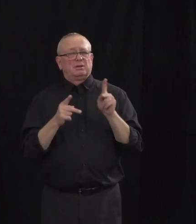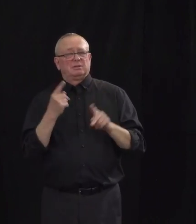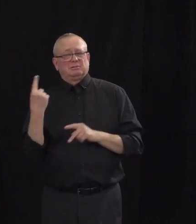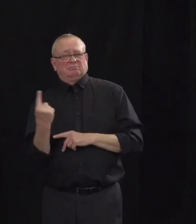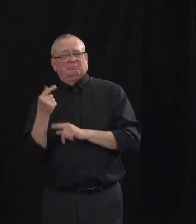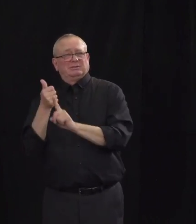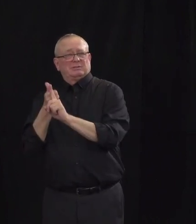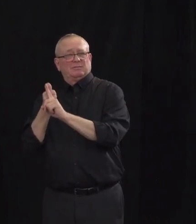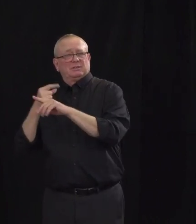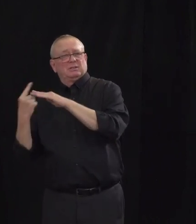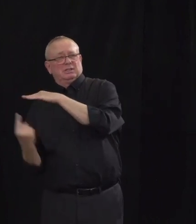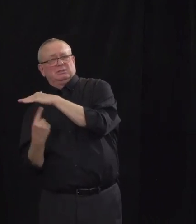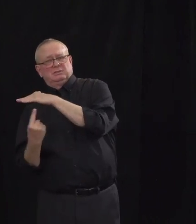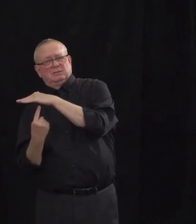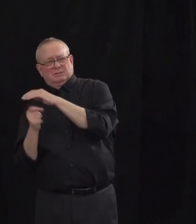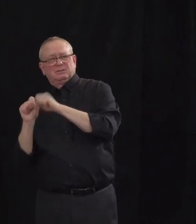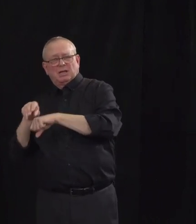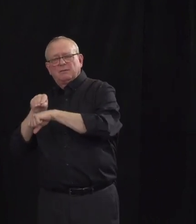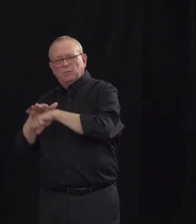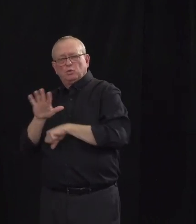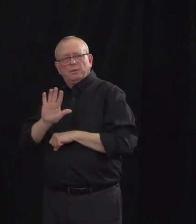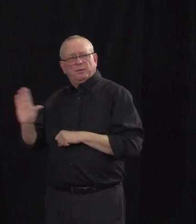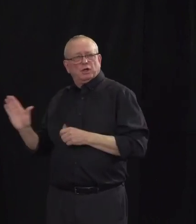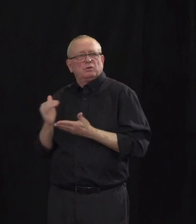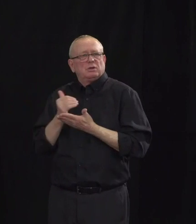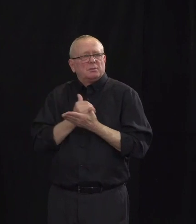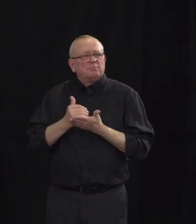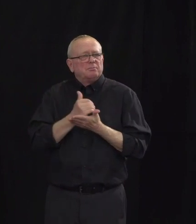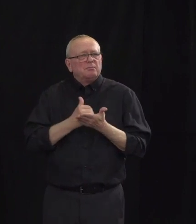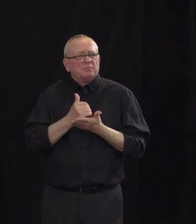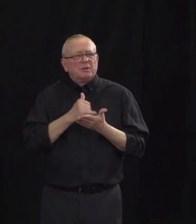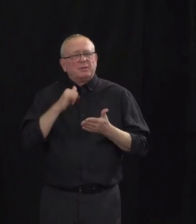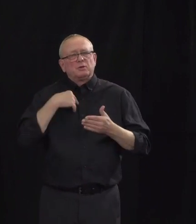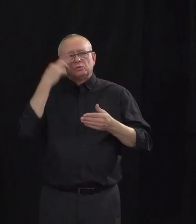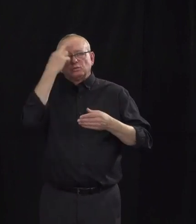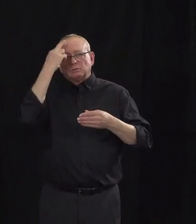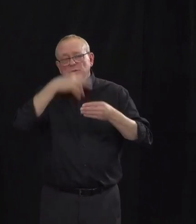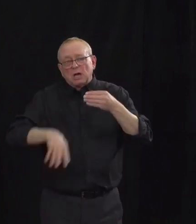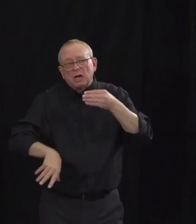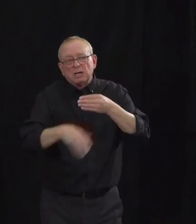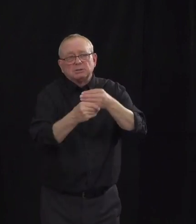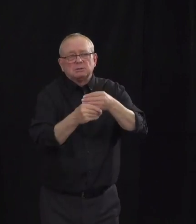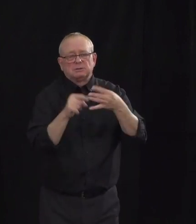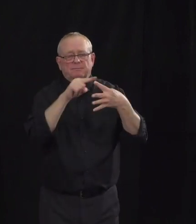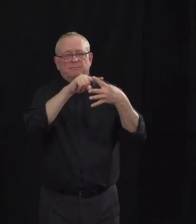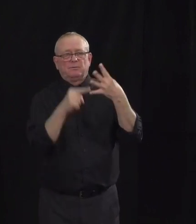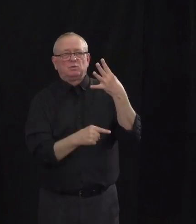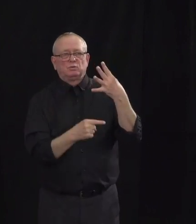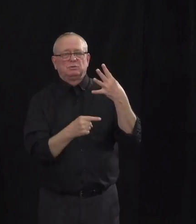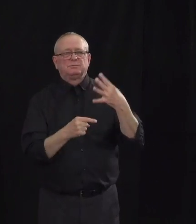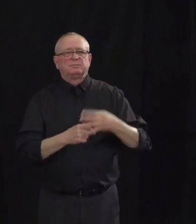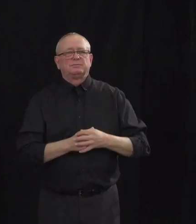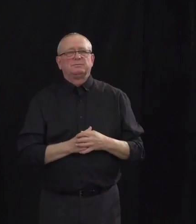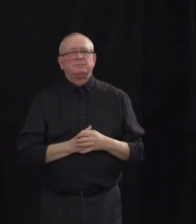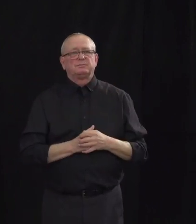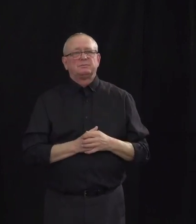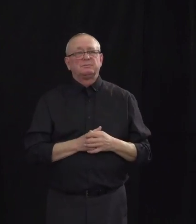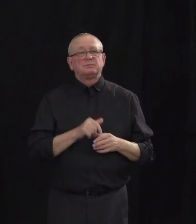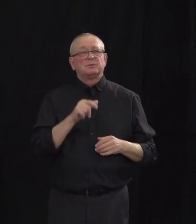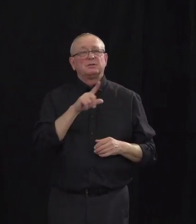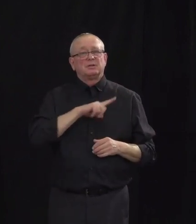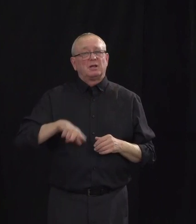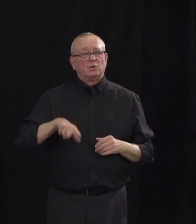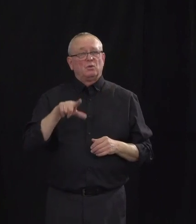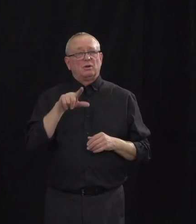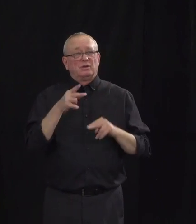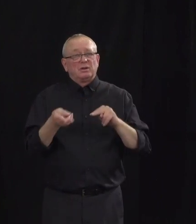And as long as the state of the public health emergency is in place, landlords may not increase rent. If a rent increase was supposed to come